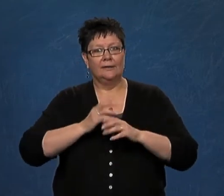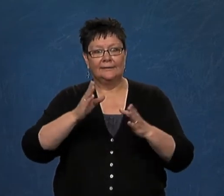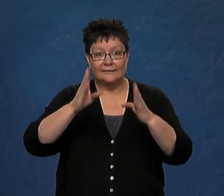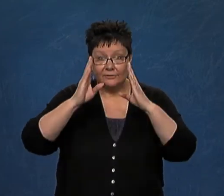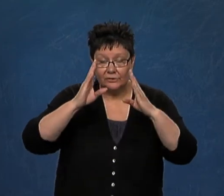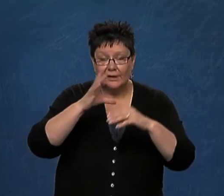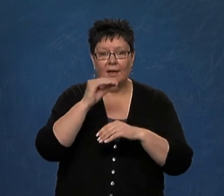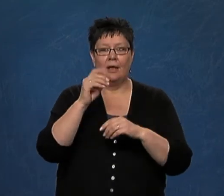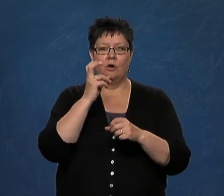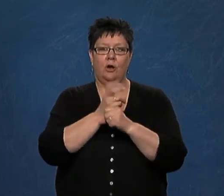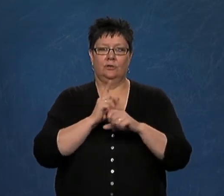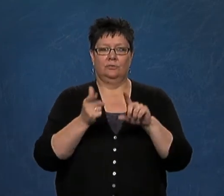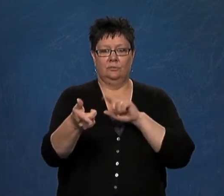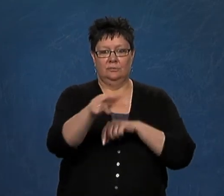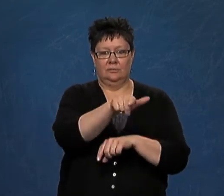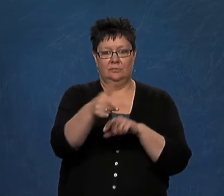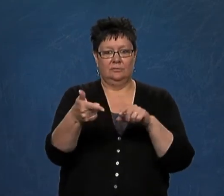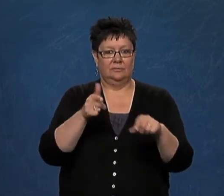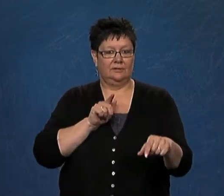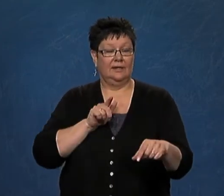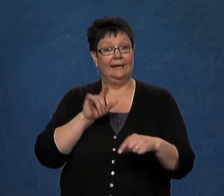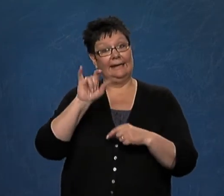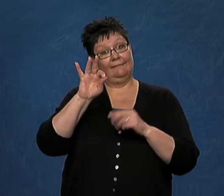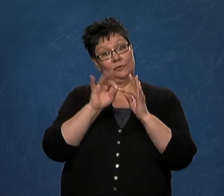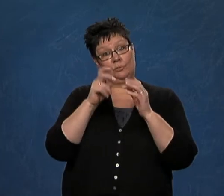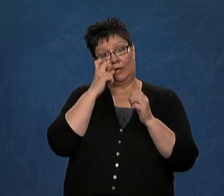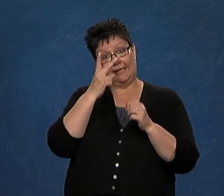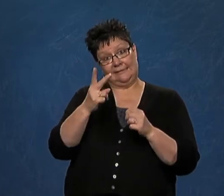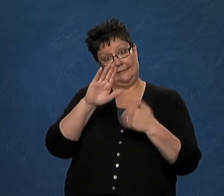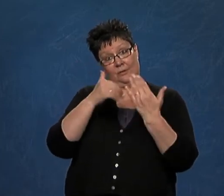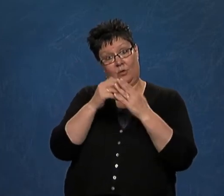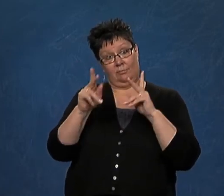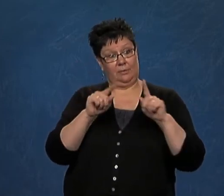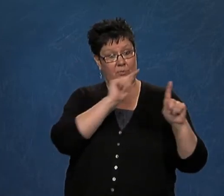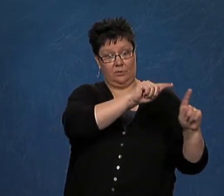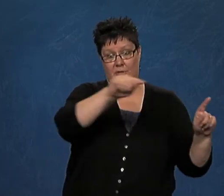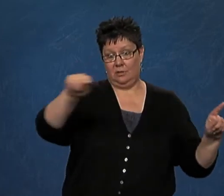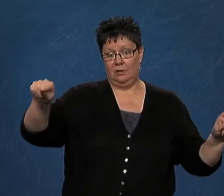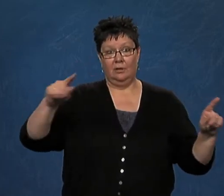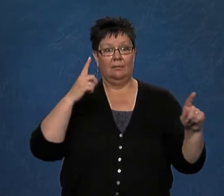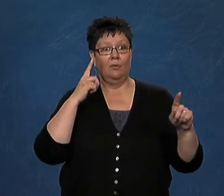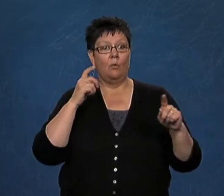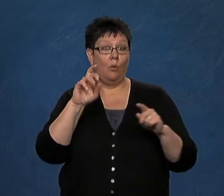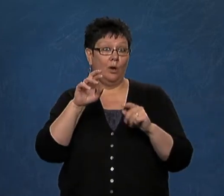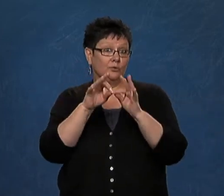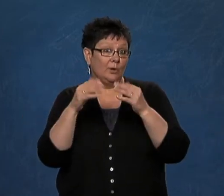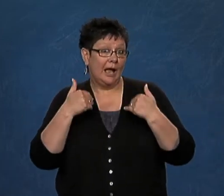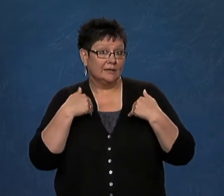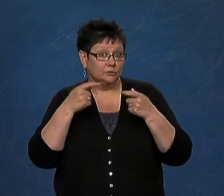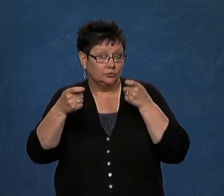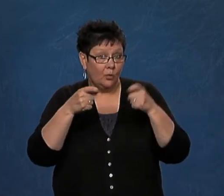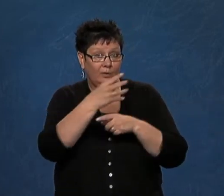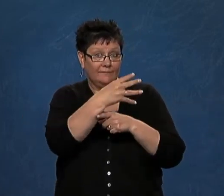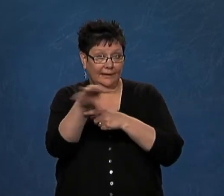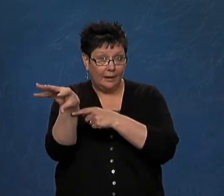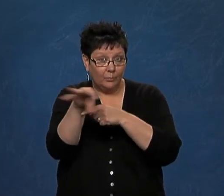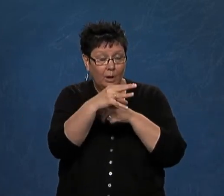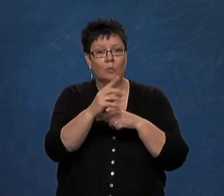very difficult to get someone's attention, and again, it's hard to take turns. If the interpreter can see all of the people in the room, or if the interpreter